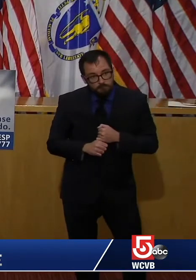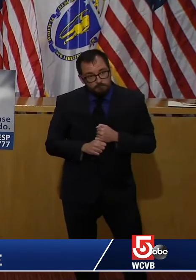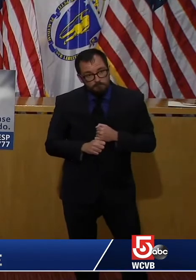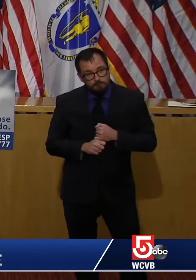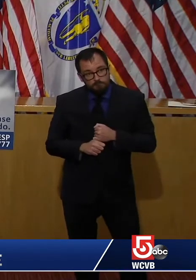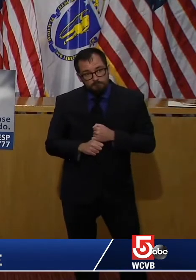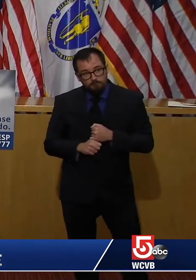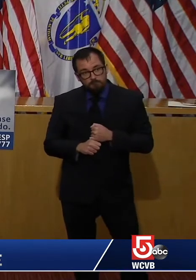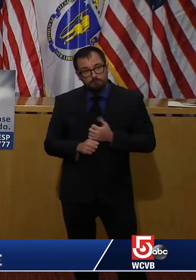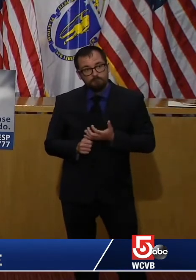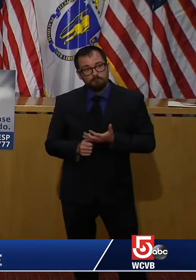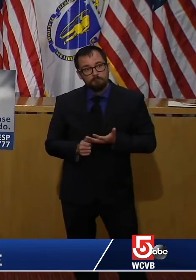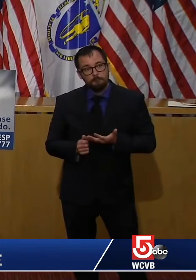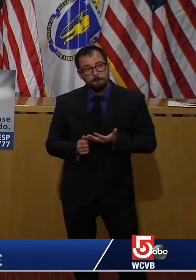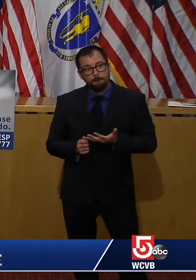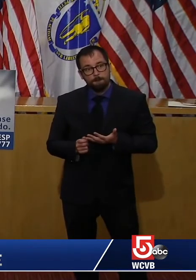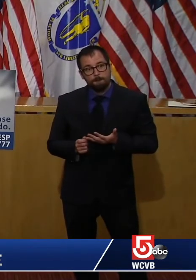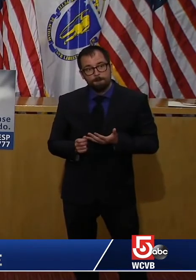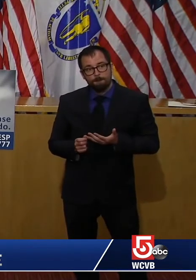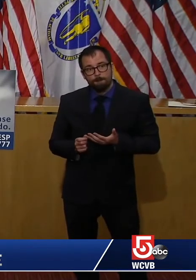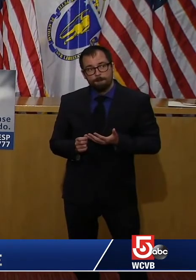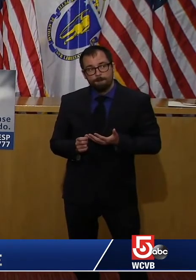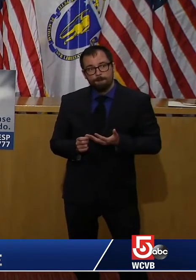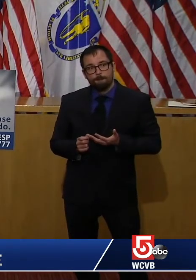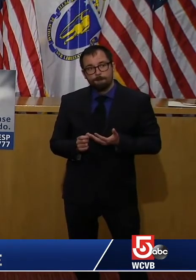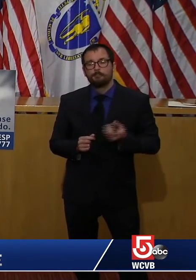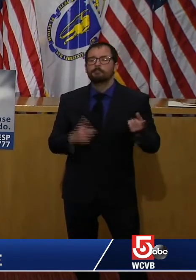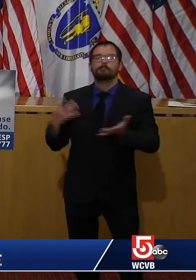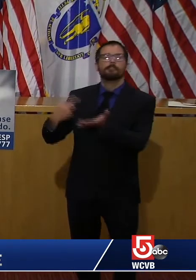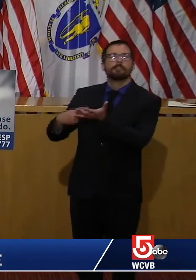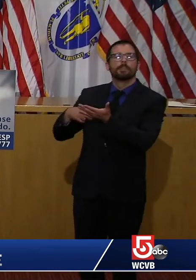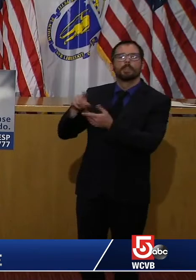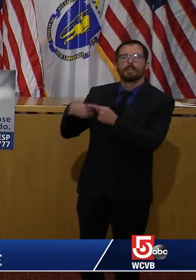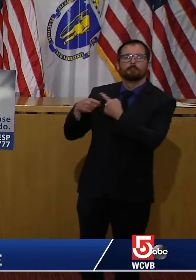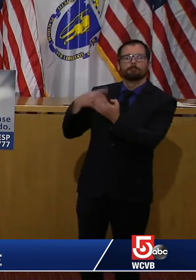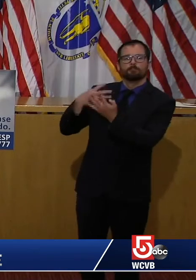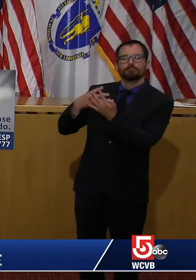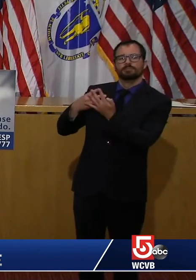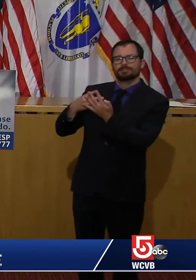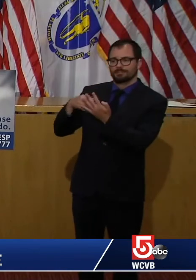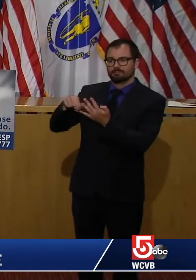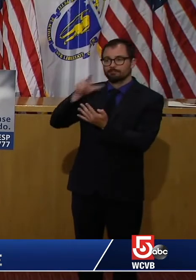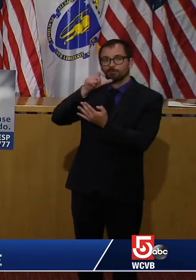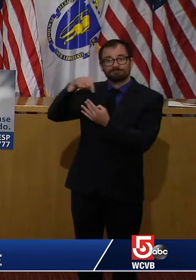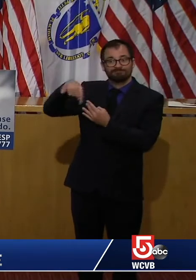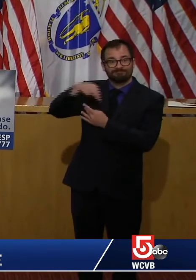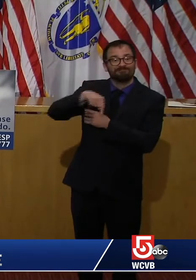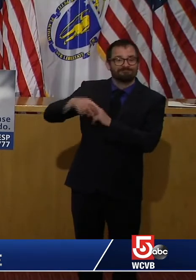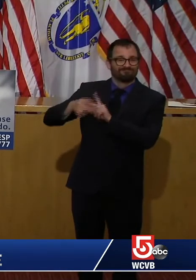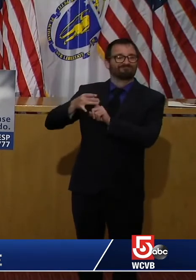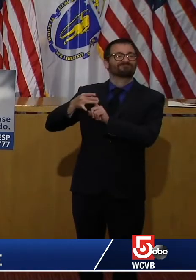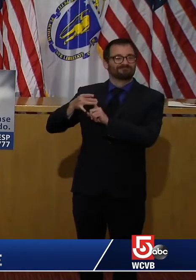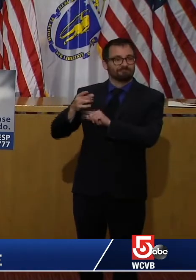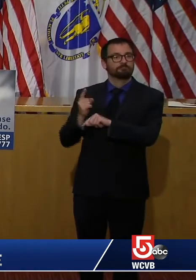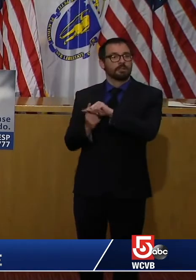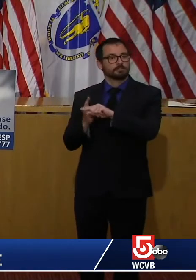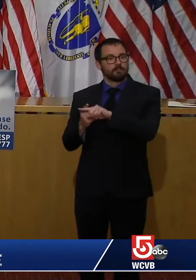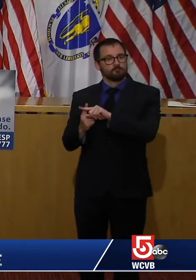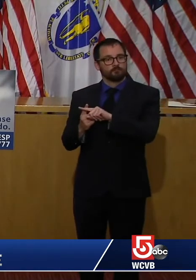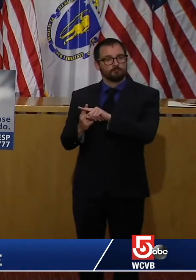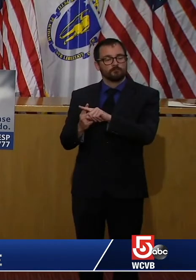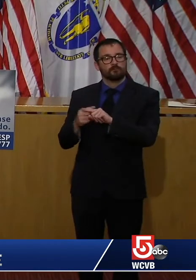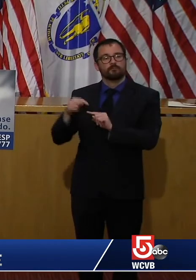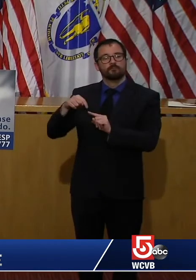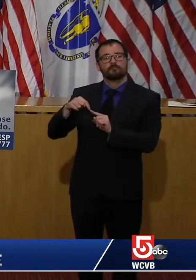tested positive after multiple testing was done, can you speak to what additional testing rollout there